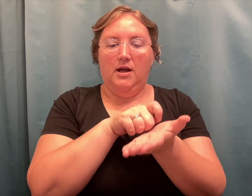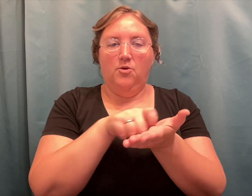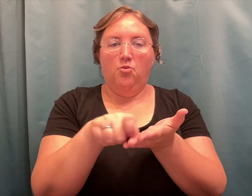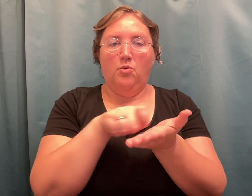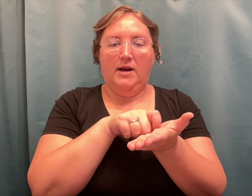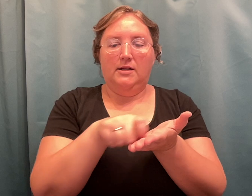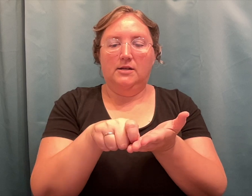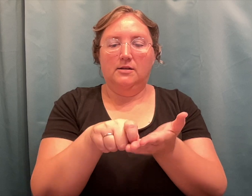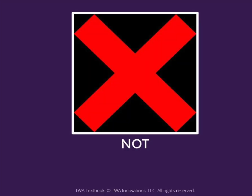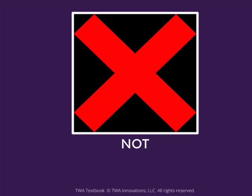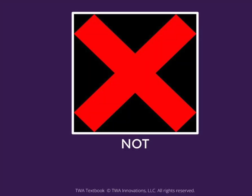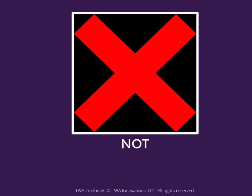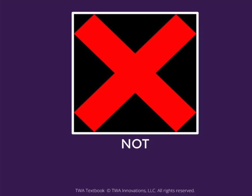and write.